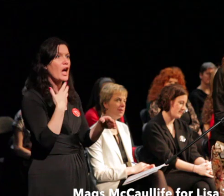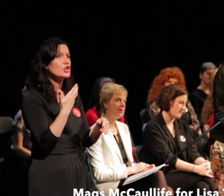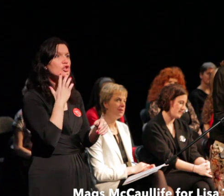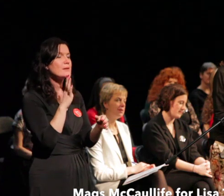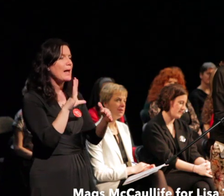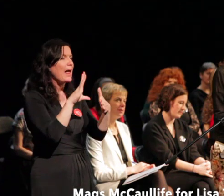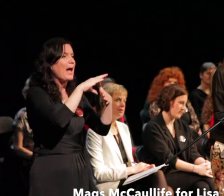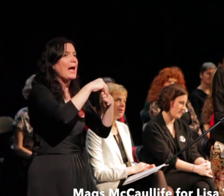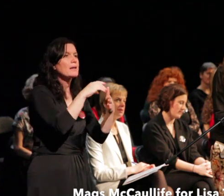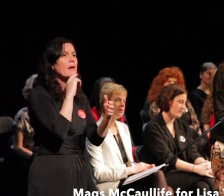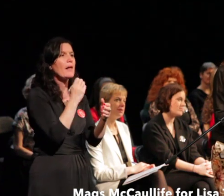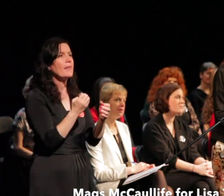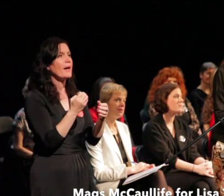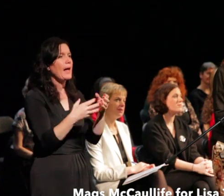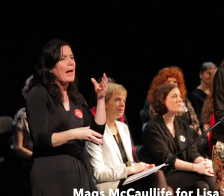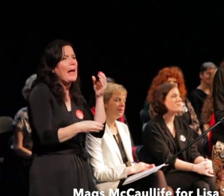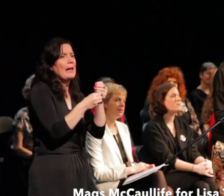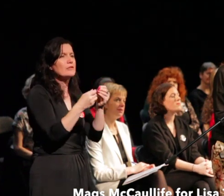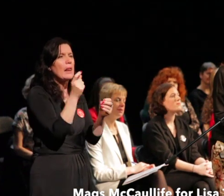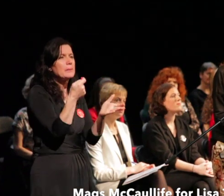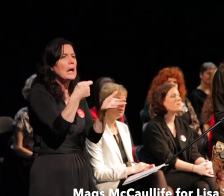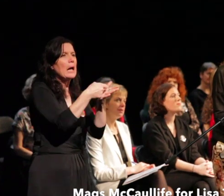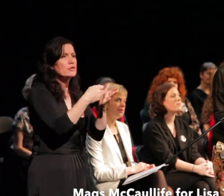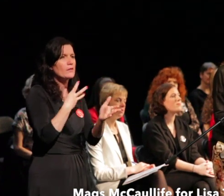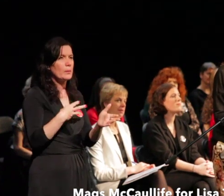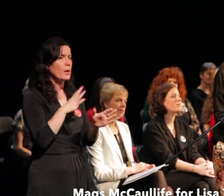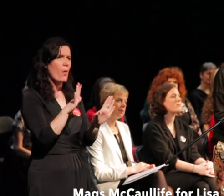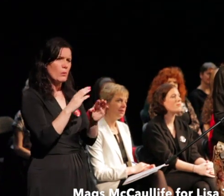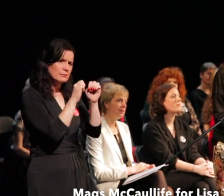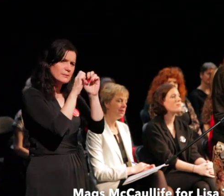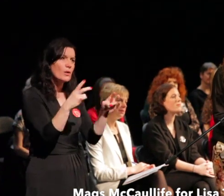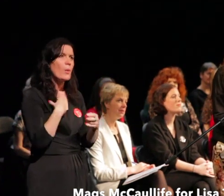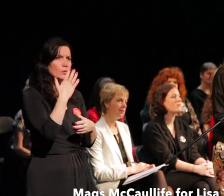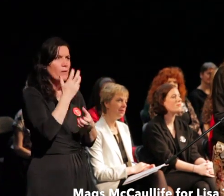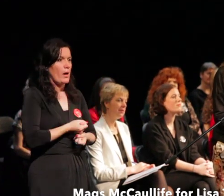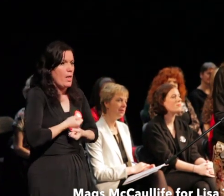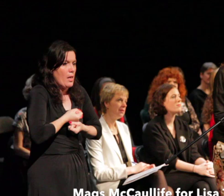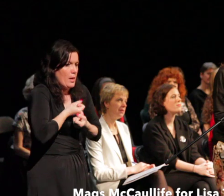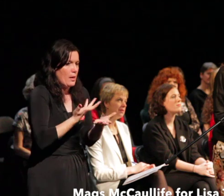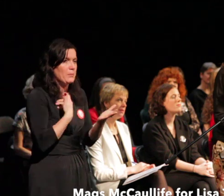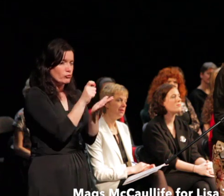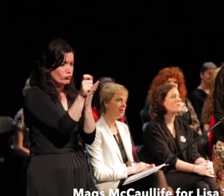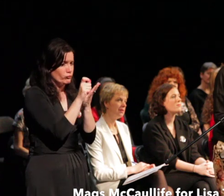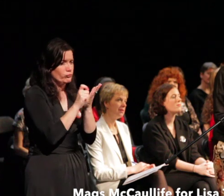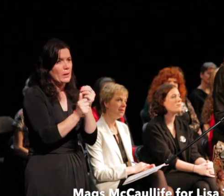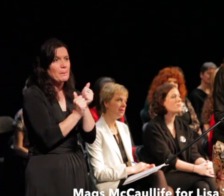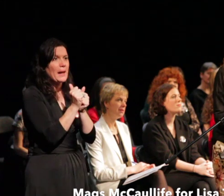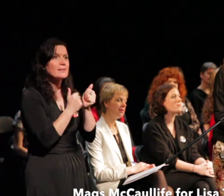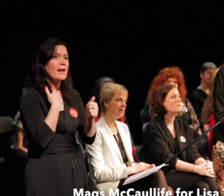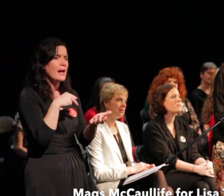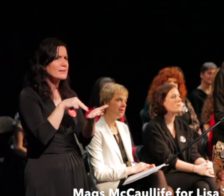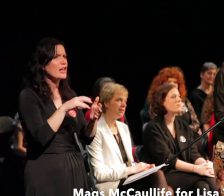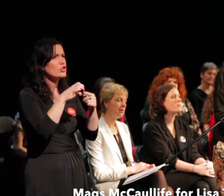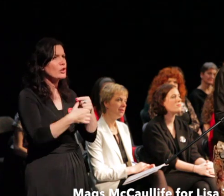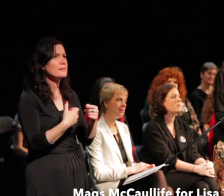on as an afterthought to their national theatre. I want to know that if I pour my heart and soul into writing a play, I at least stand a chance of